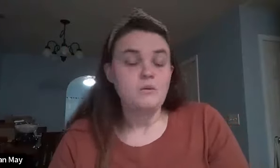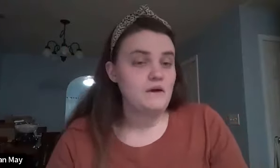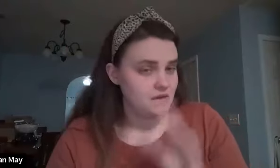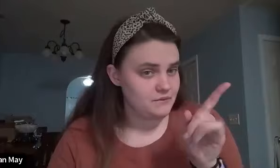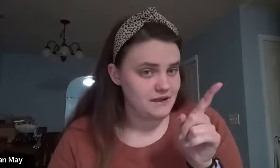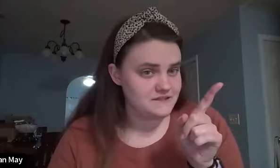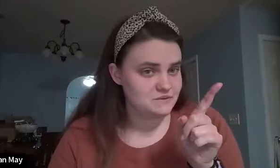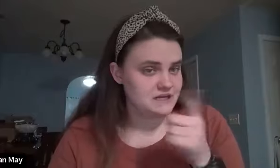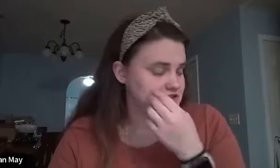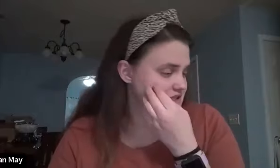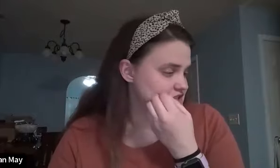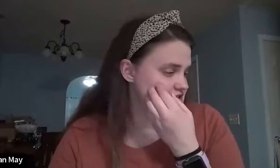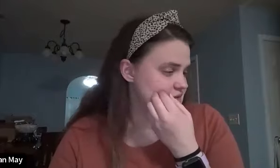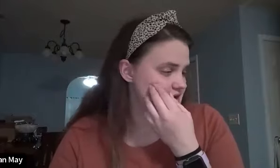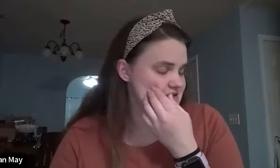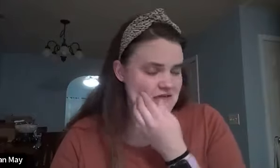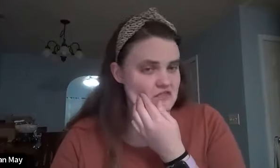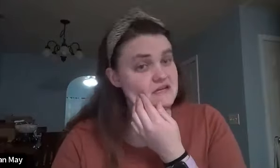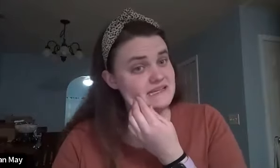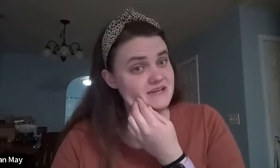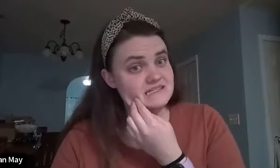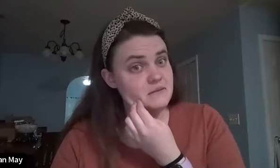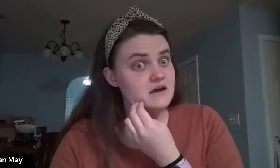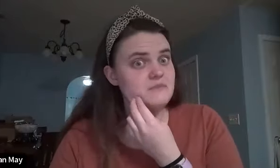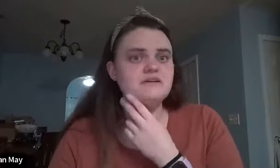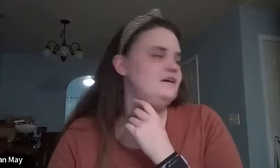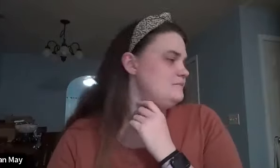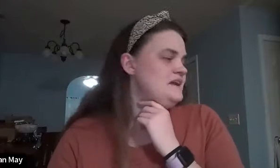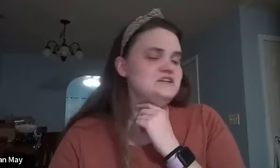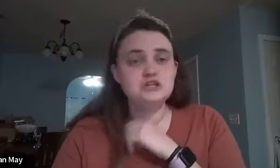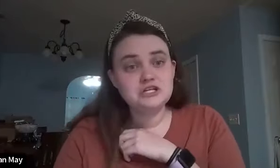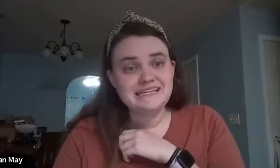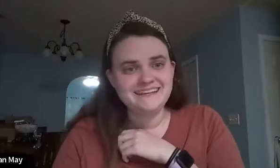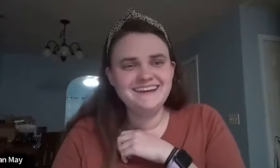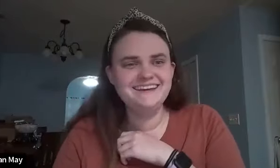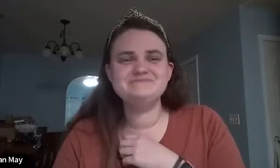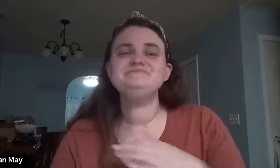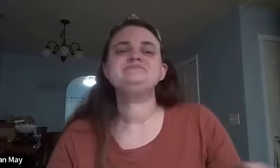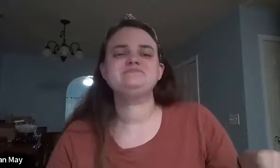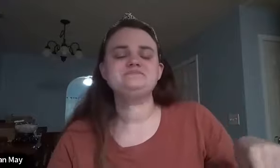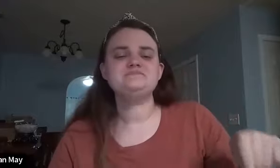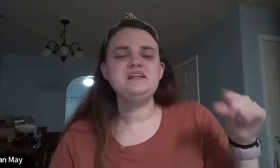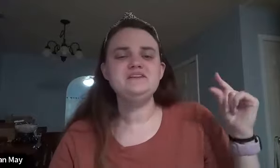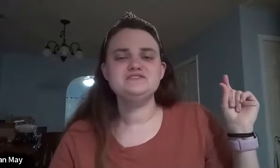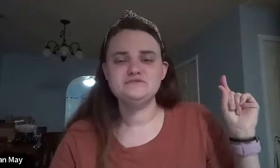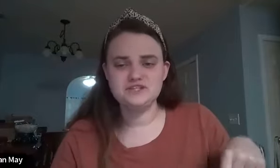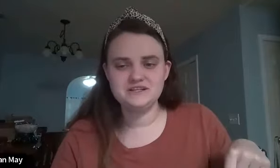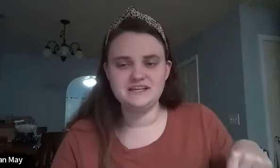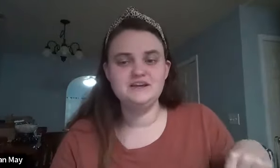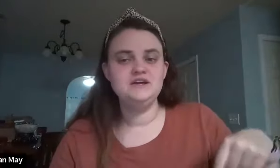Well, I will add this one actually, because I just thought about, because Thanksgiving is coming up. Turkey. So for turkey,